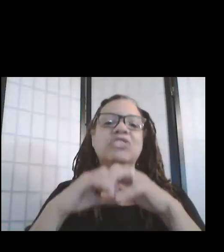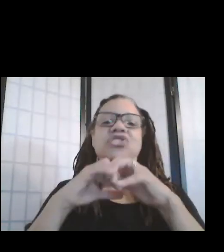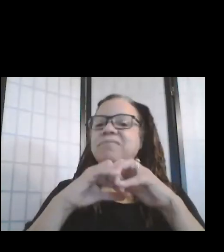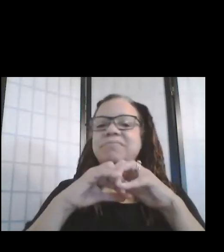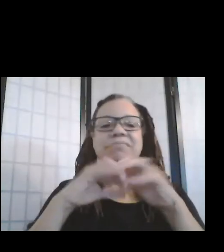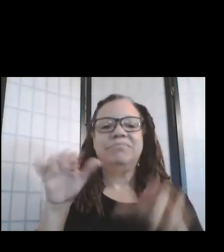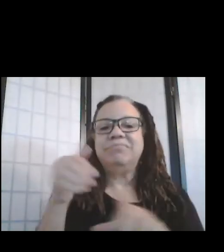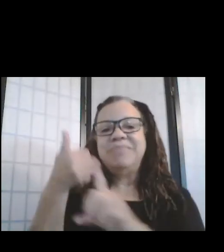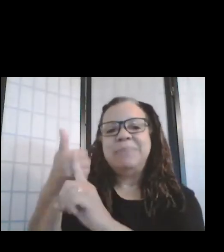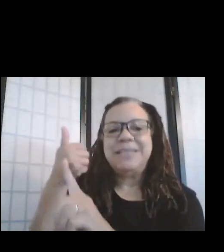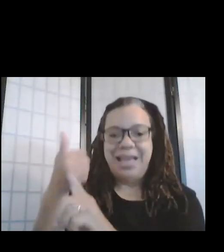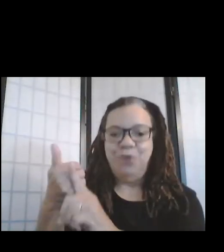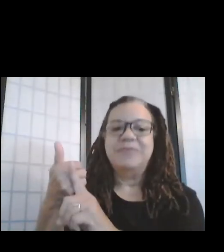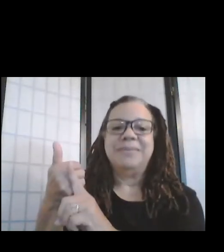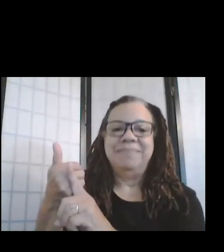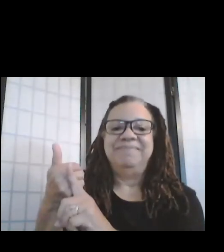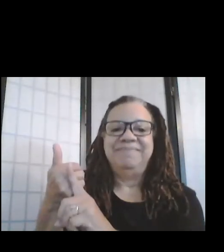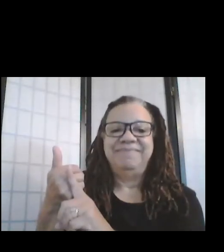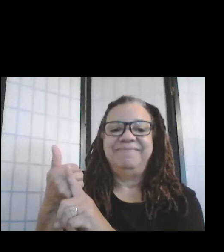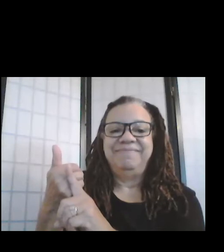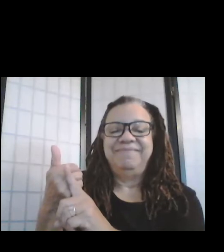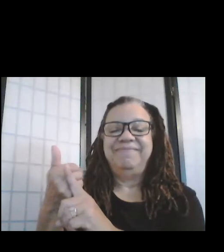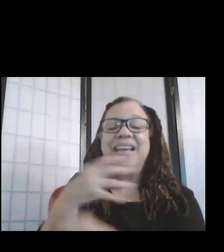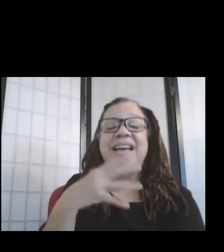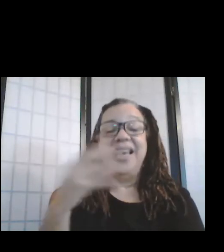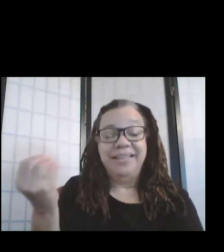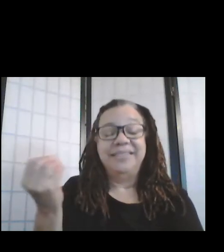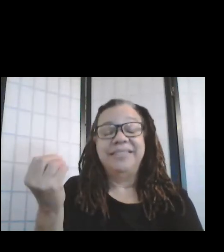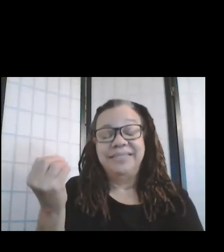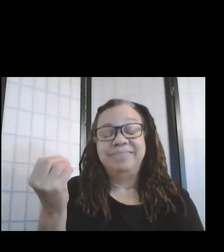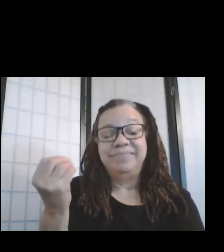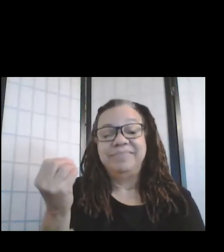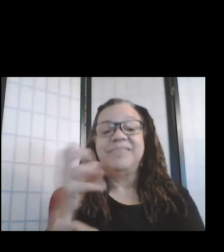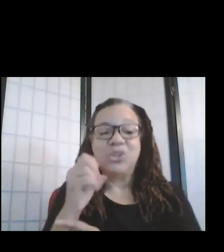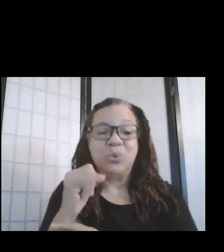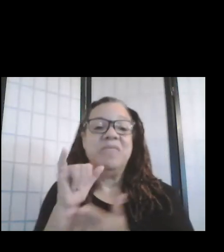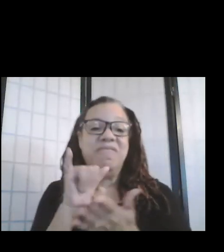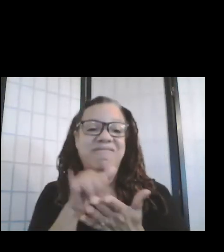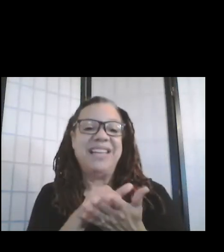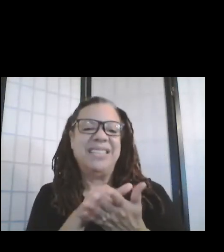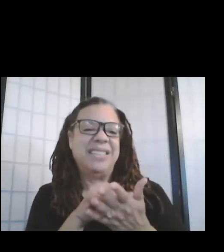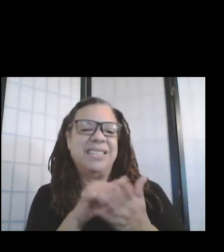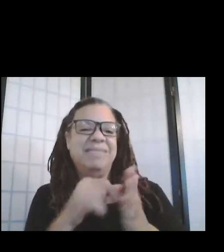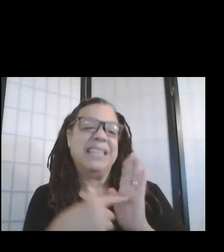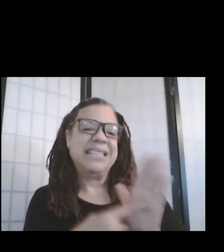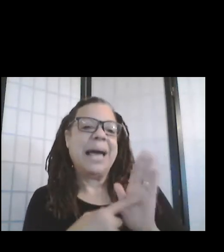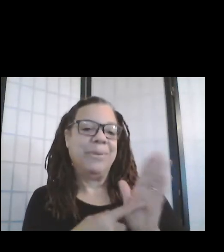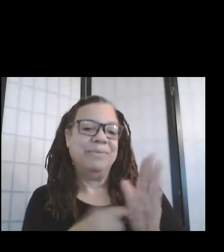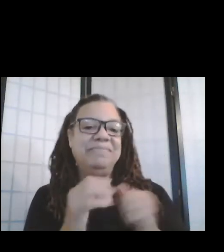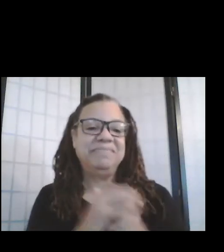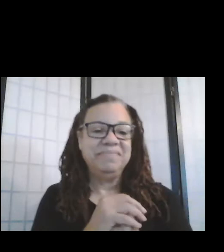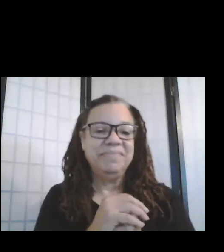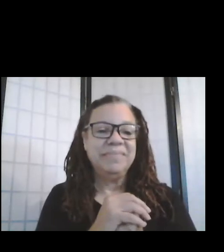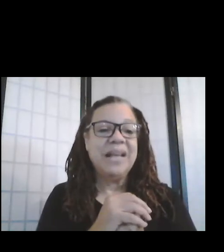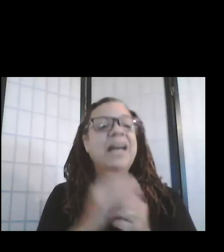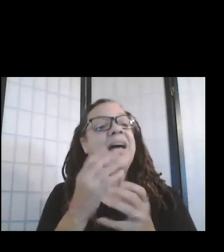spontaneously on their own. And so that's kind of what that's about. And I think a lot of